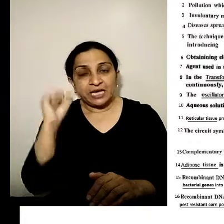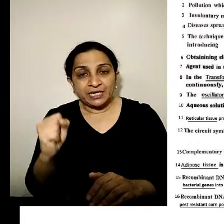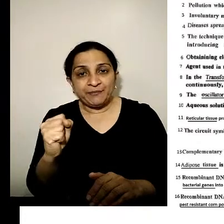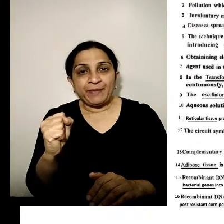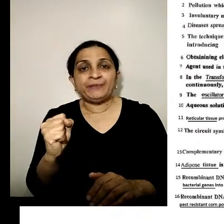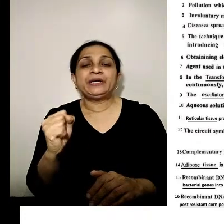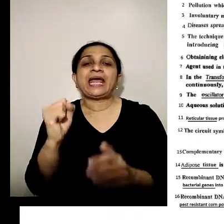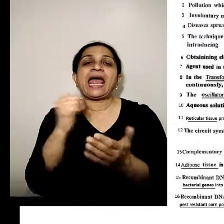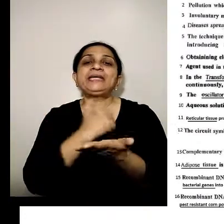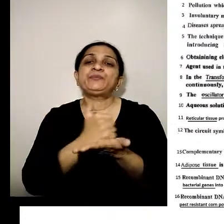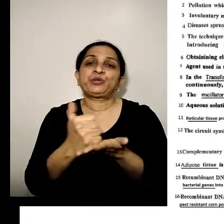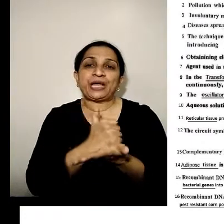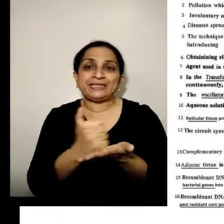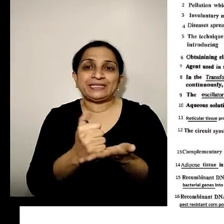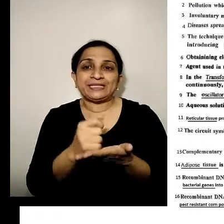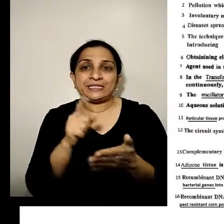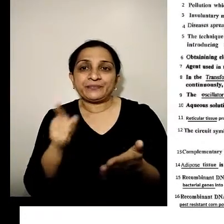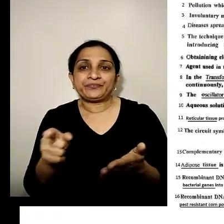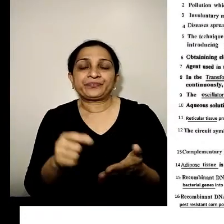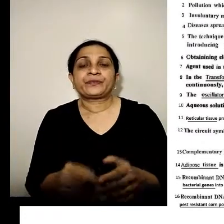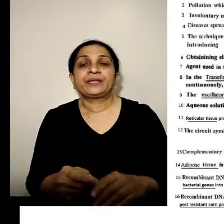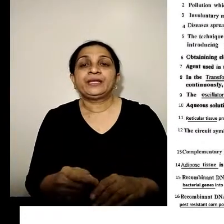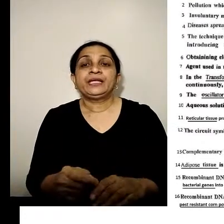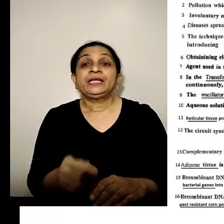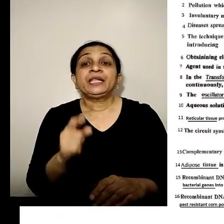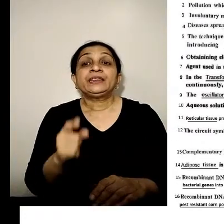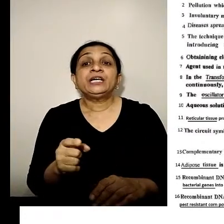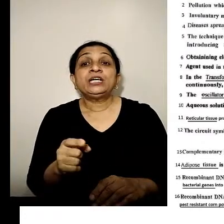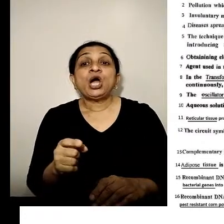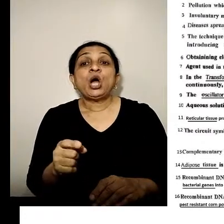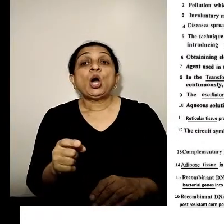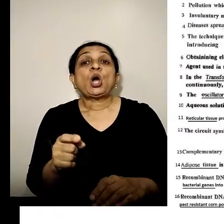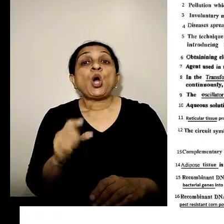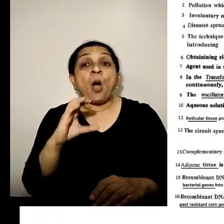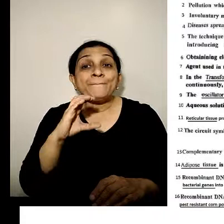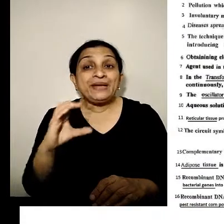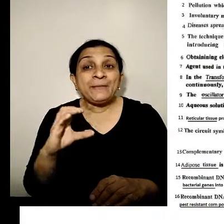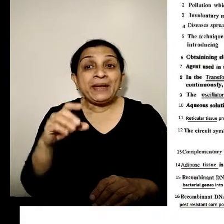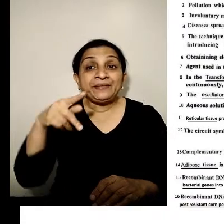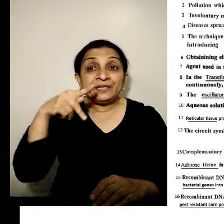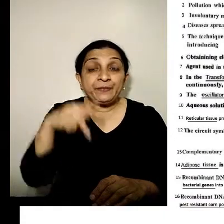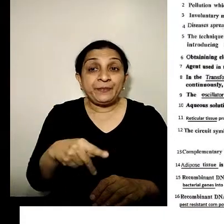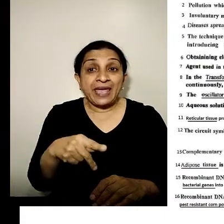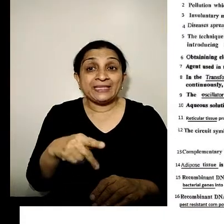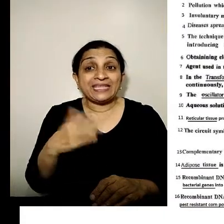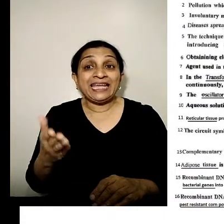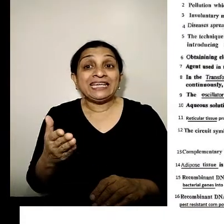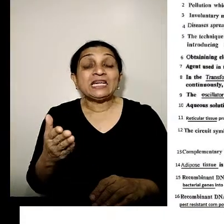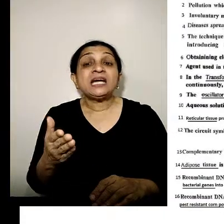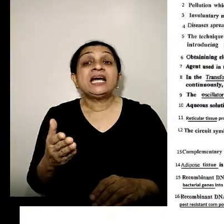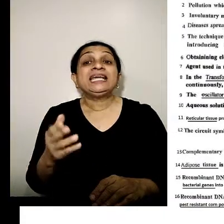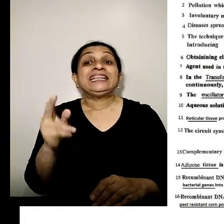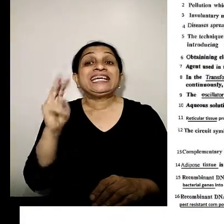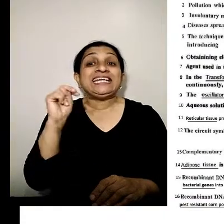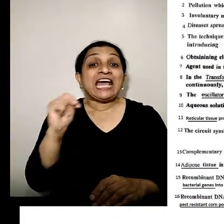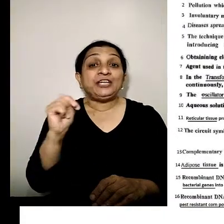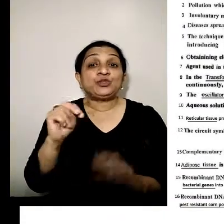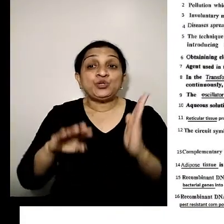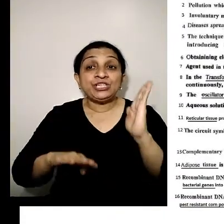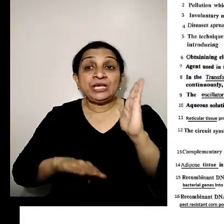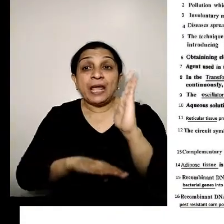Please remember and practice. The complementary pairs in